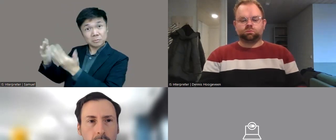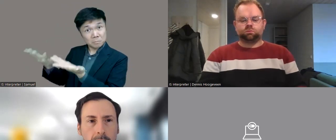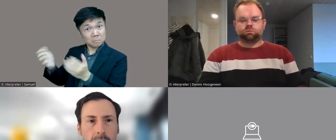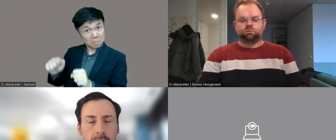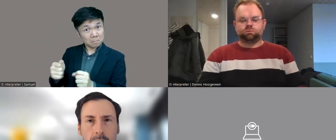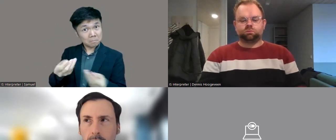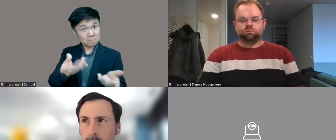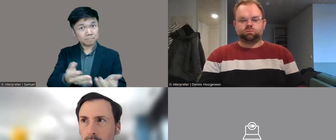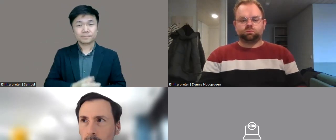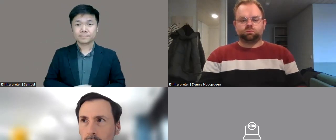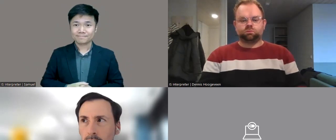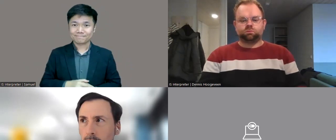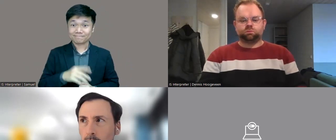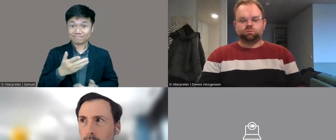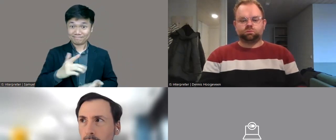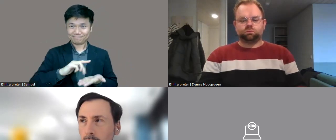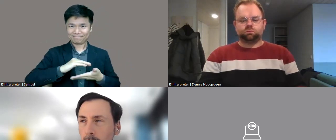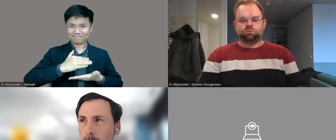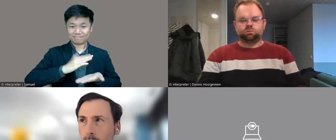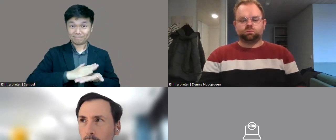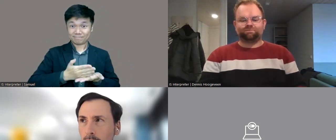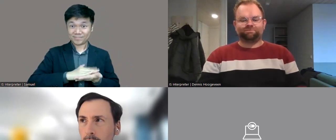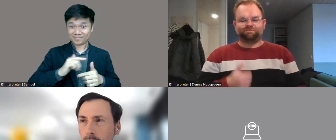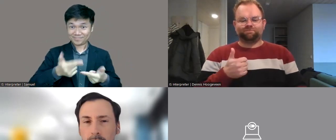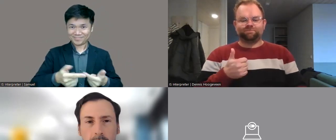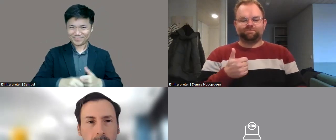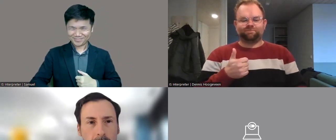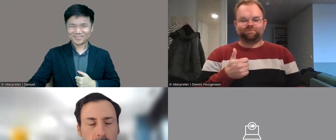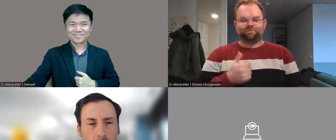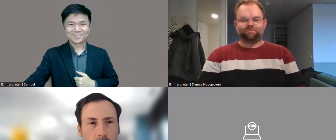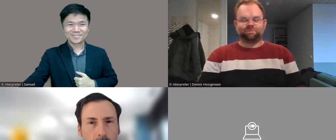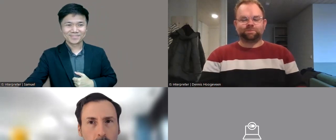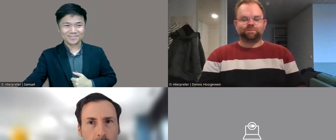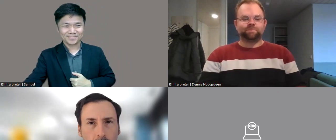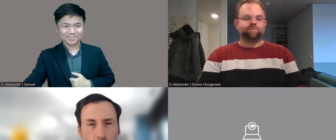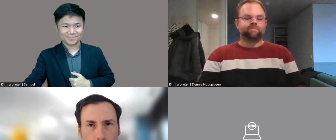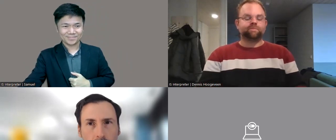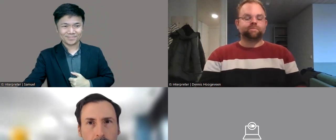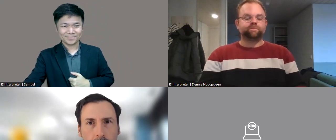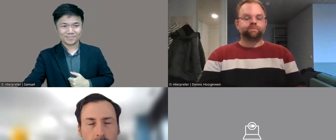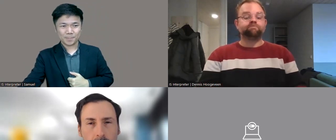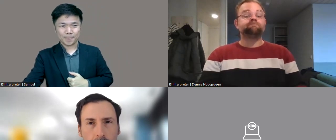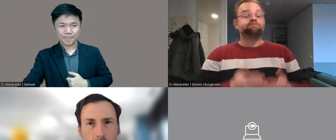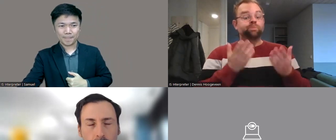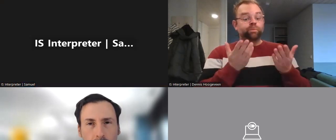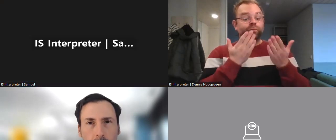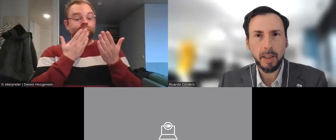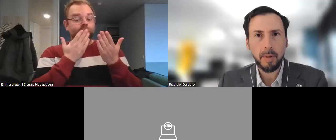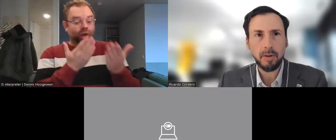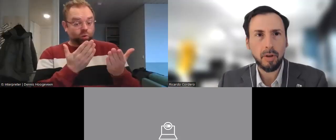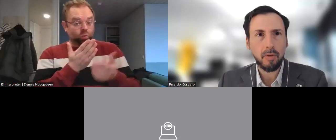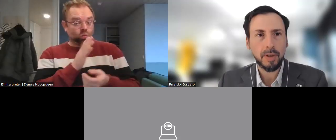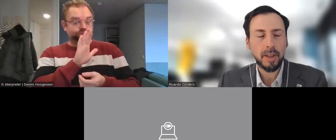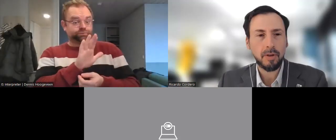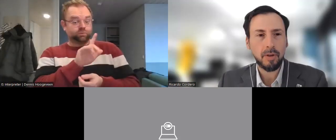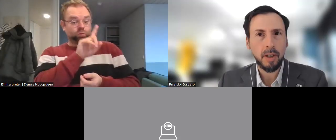Thank you, Armel. Thanks so much. I would like maybe to ask Elham if you would like to give a small feedback